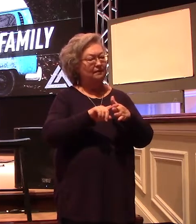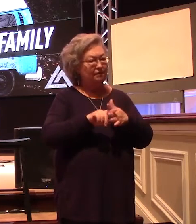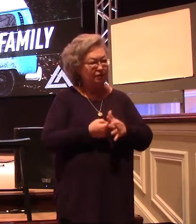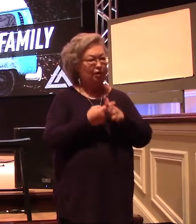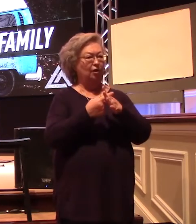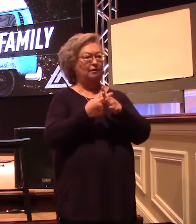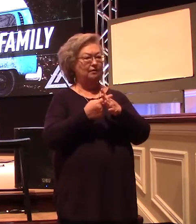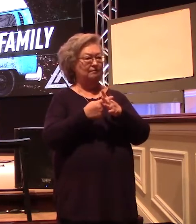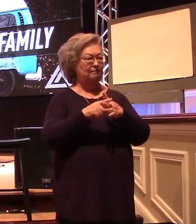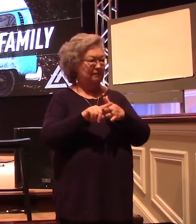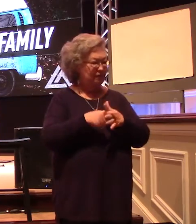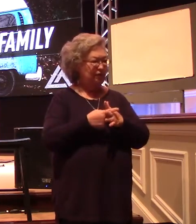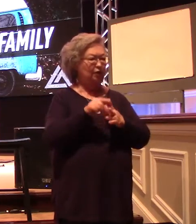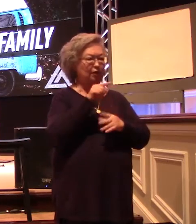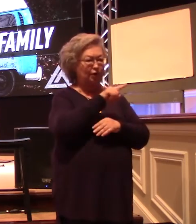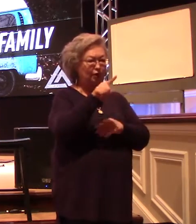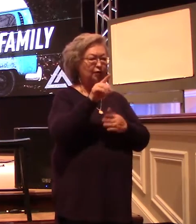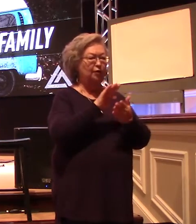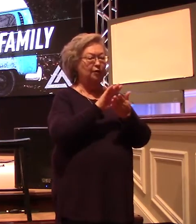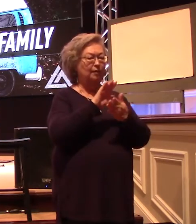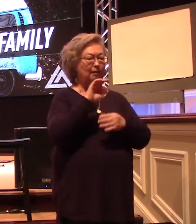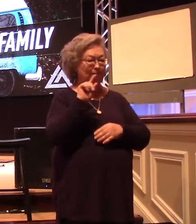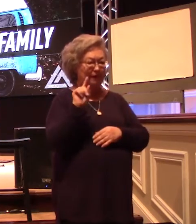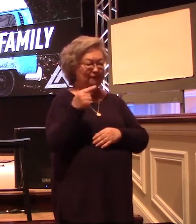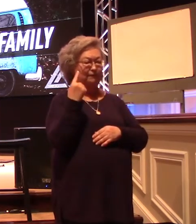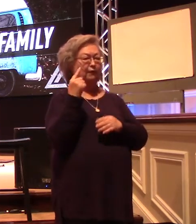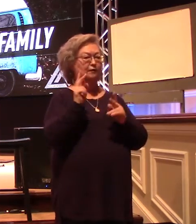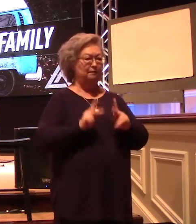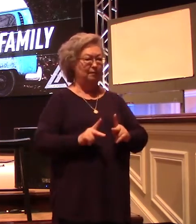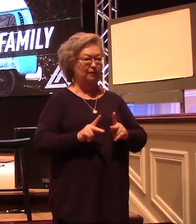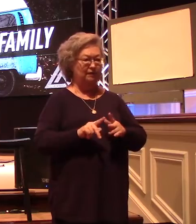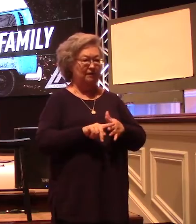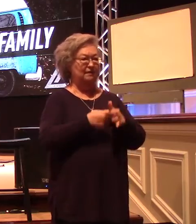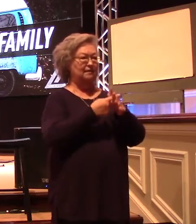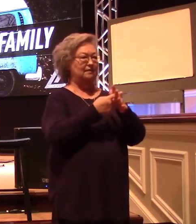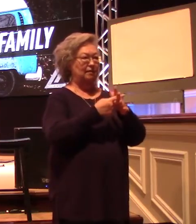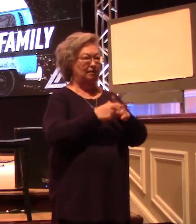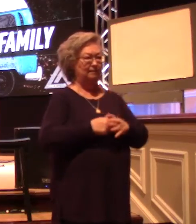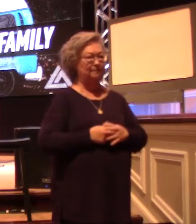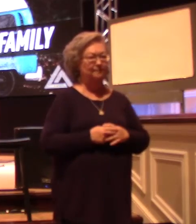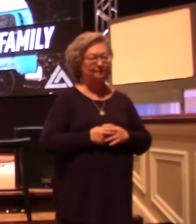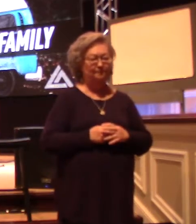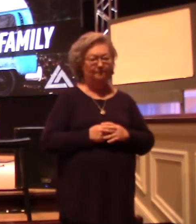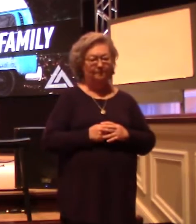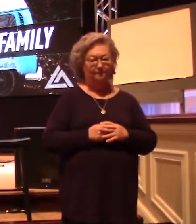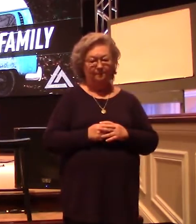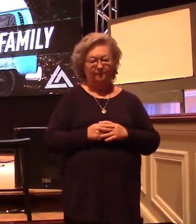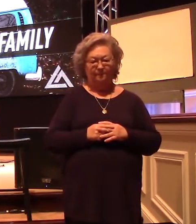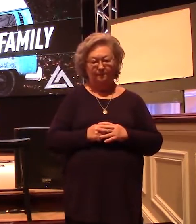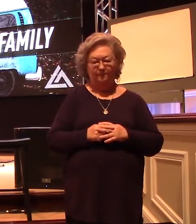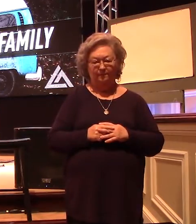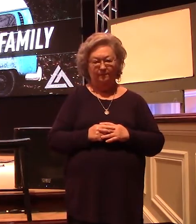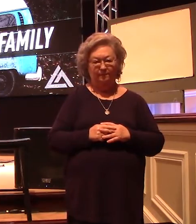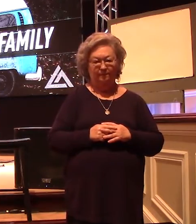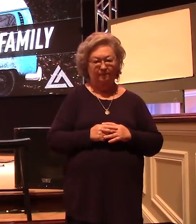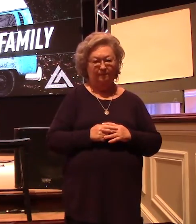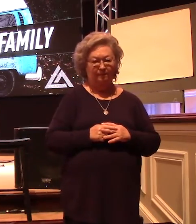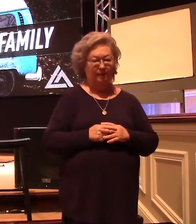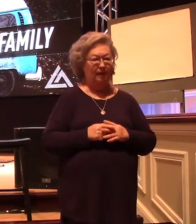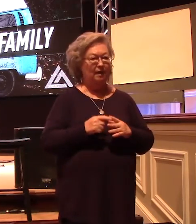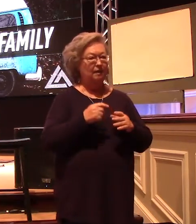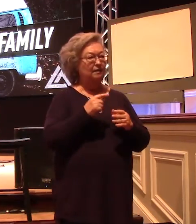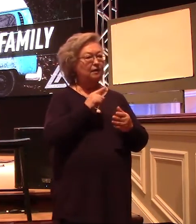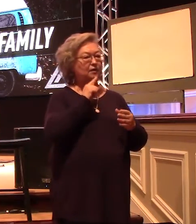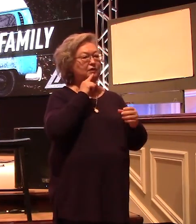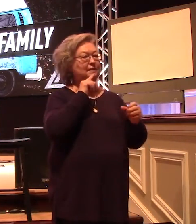wife. Pray with your family. Make a commitment to say, we're going to pray about things as they're coming along in our life. Make that commitment